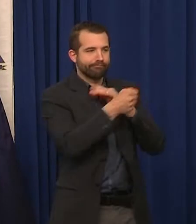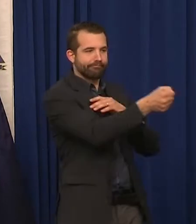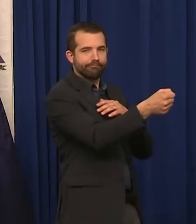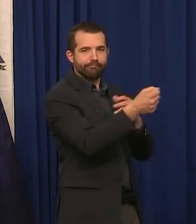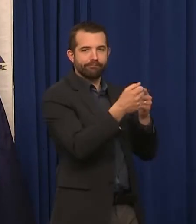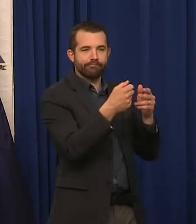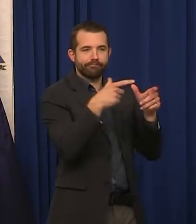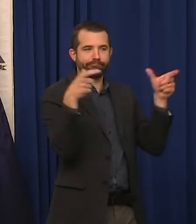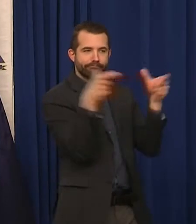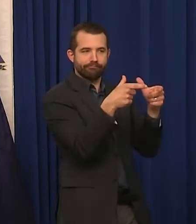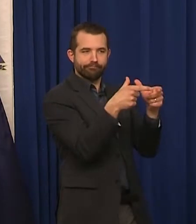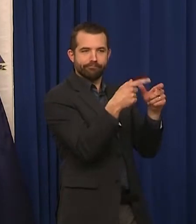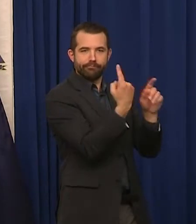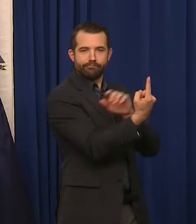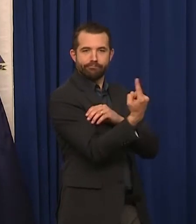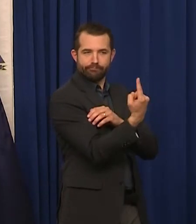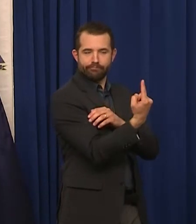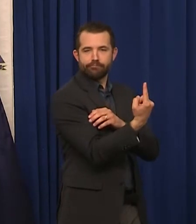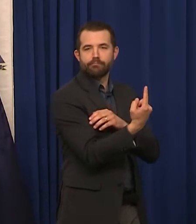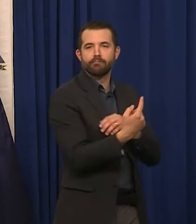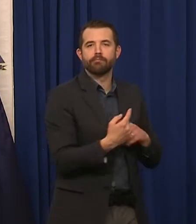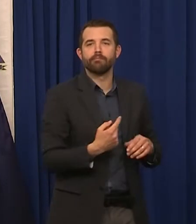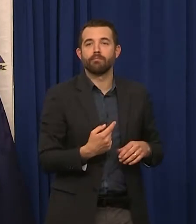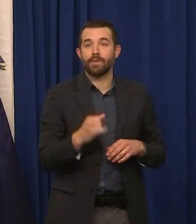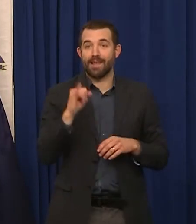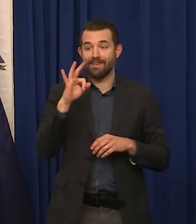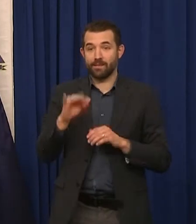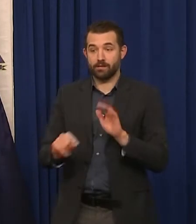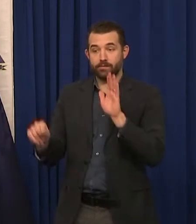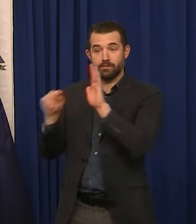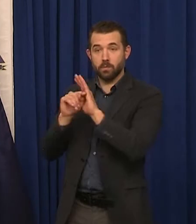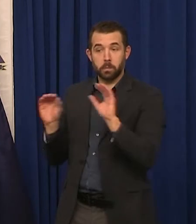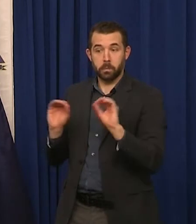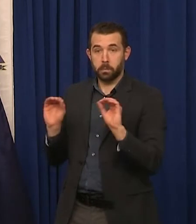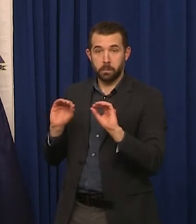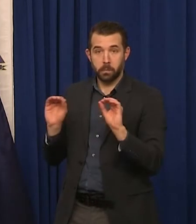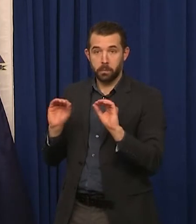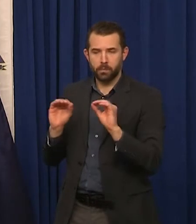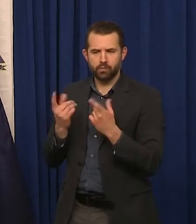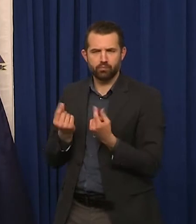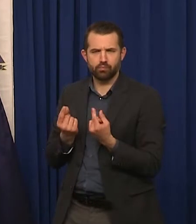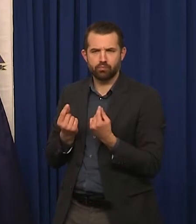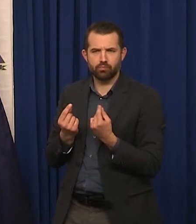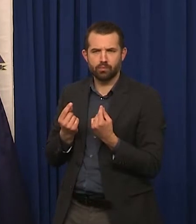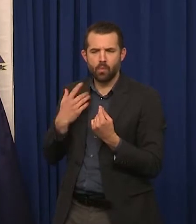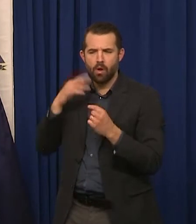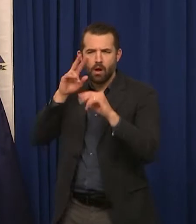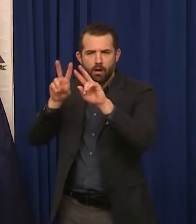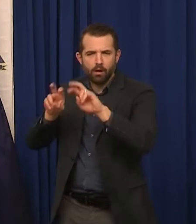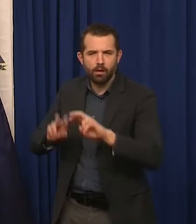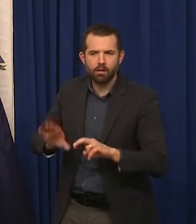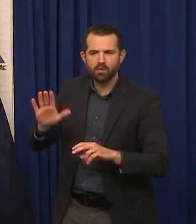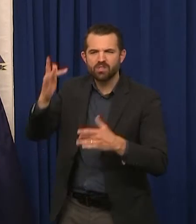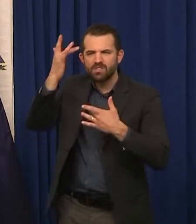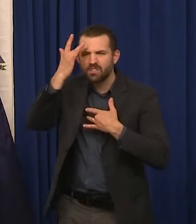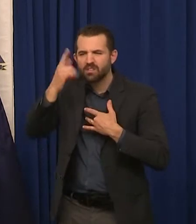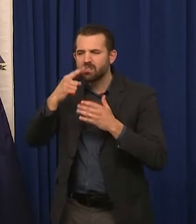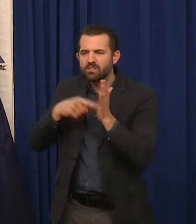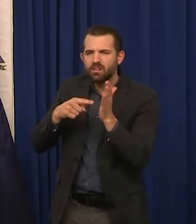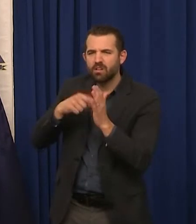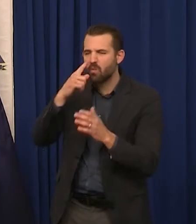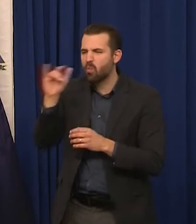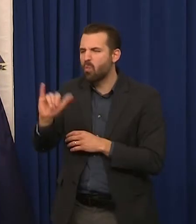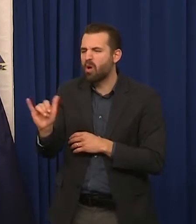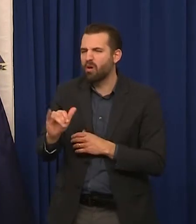if someone is negative, as we talked about with Steve, we take a closer look at their clinical symptoms, given that they're in a